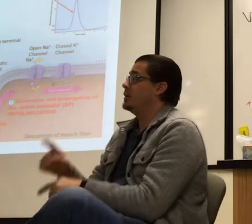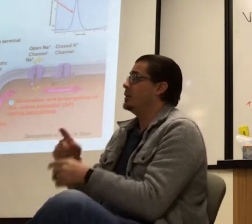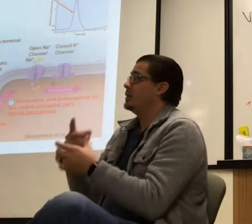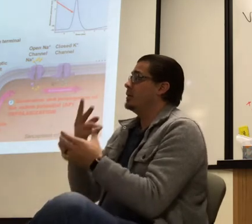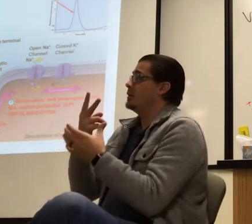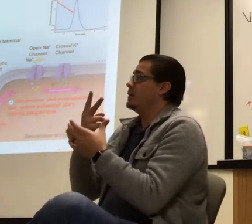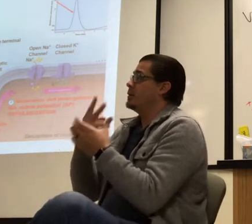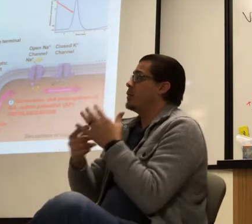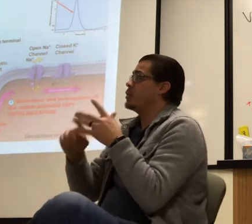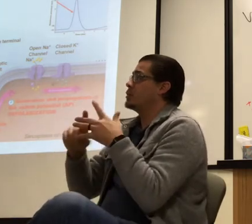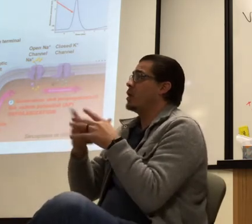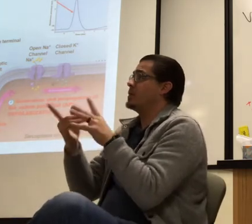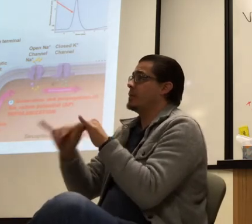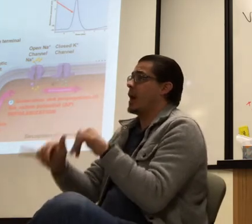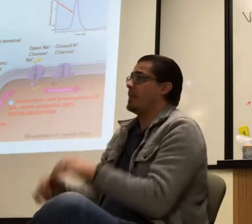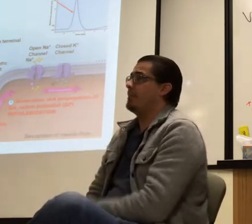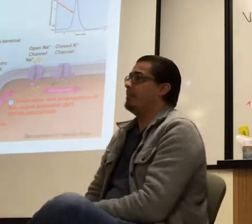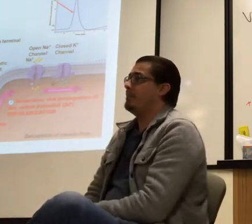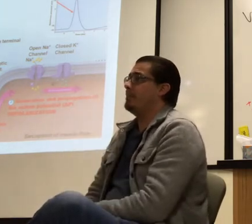same time,